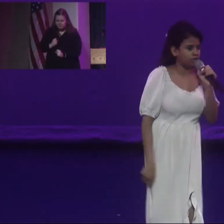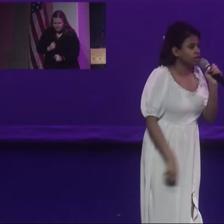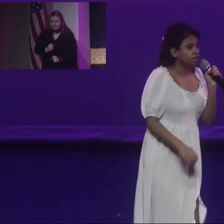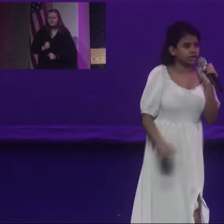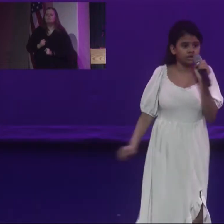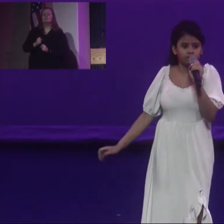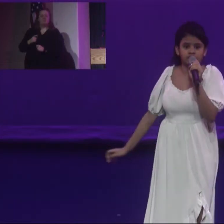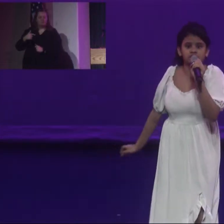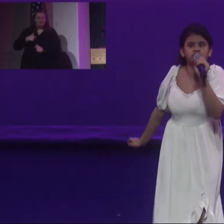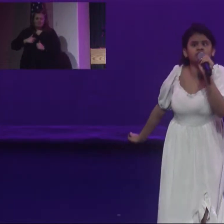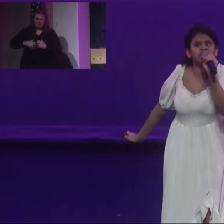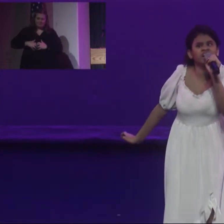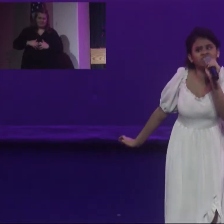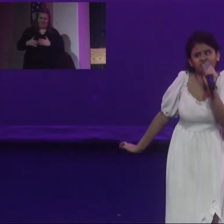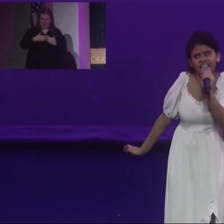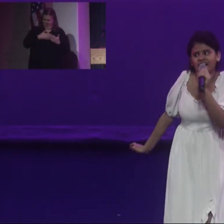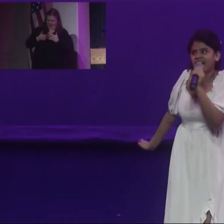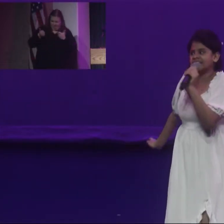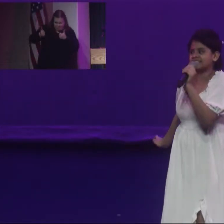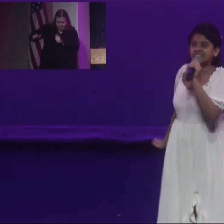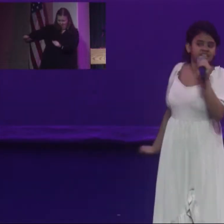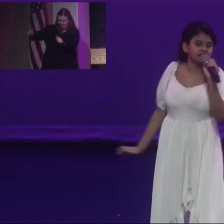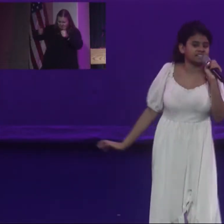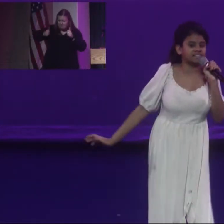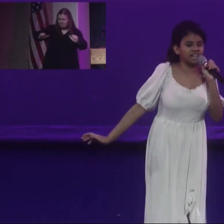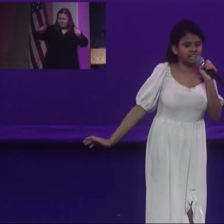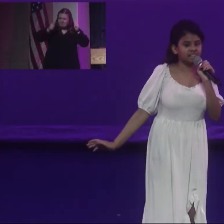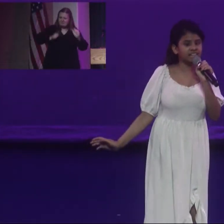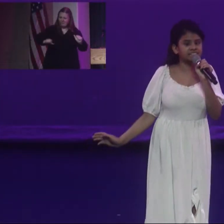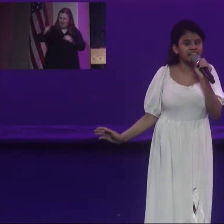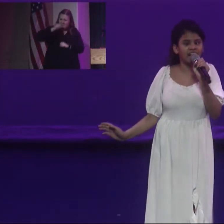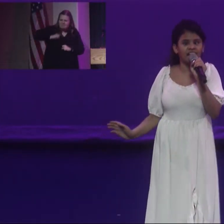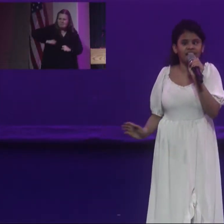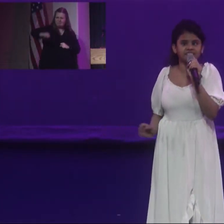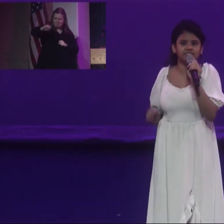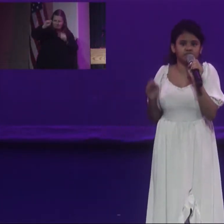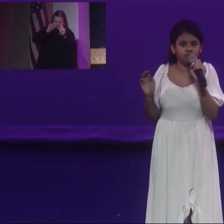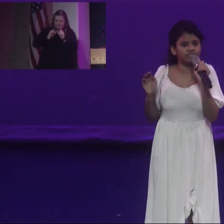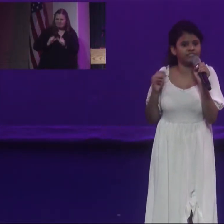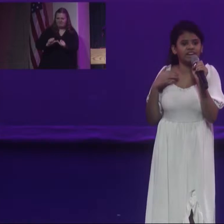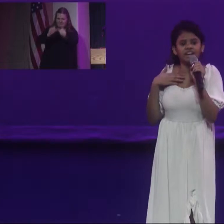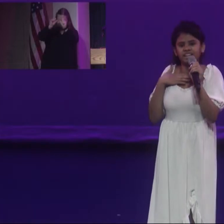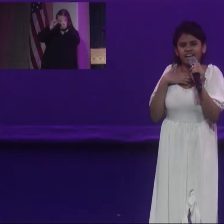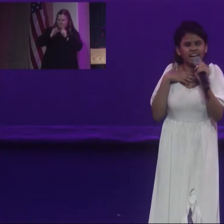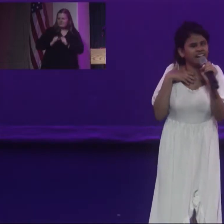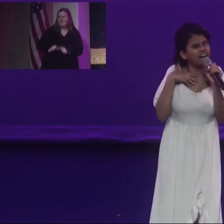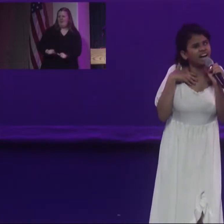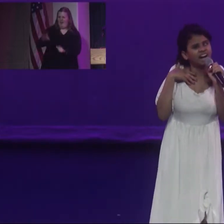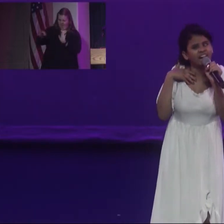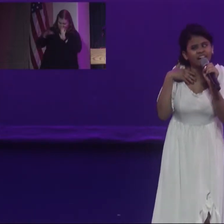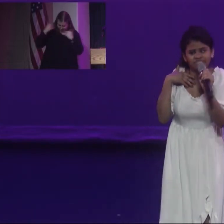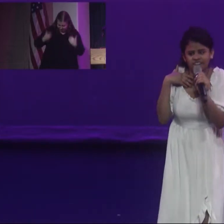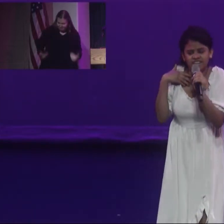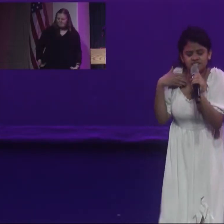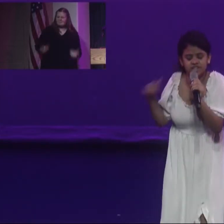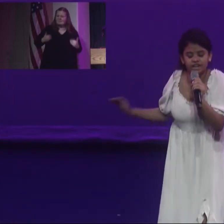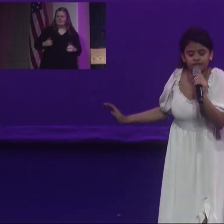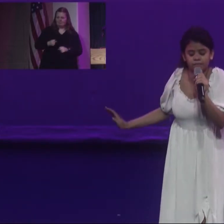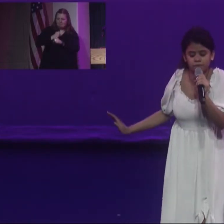unshakable. You can do your best, I'll stand the test. You'll find that